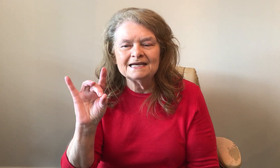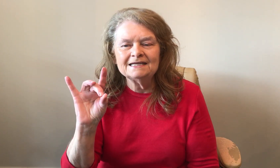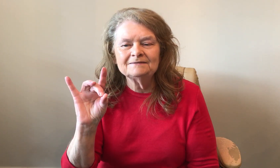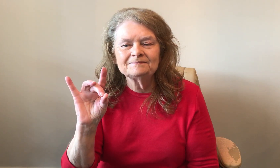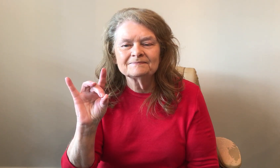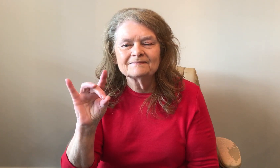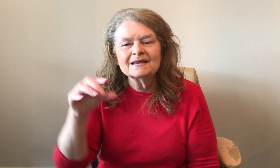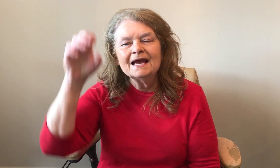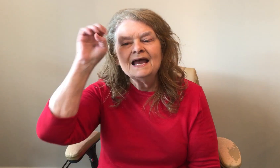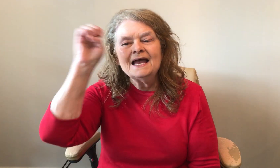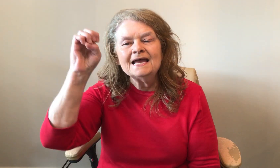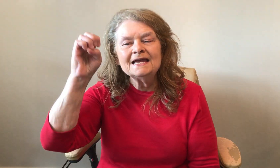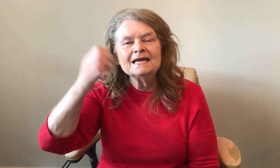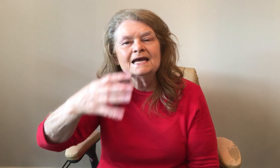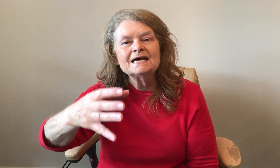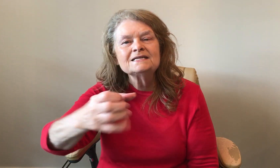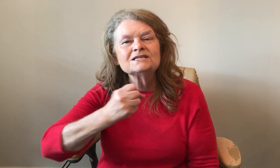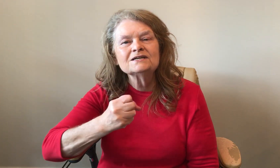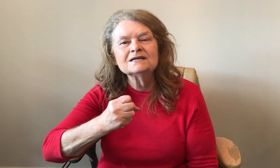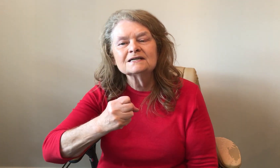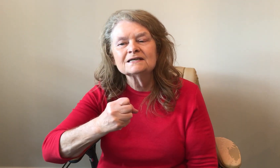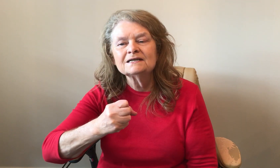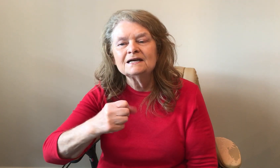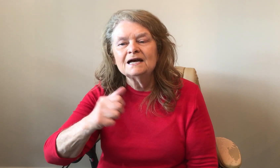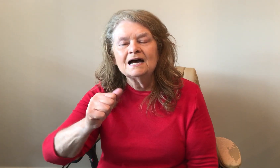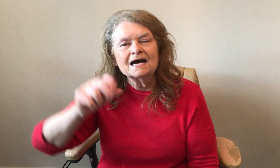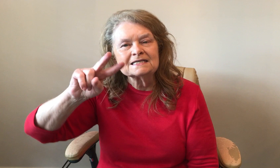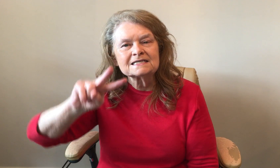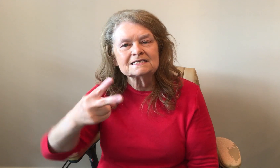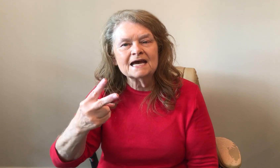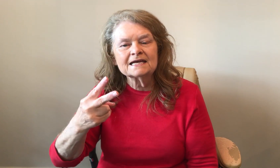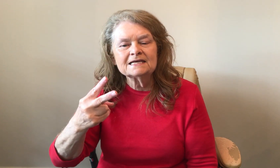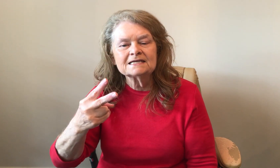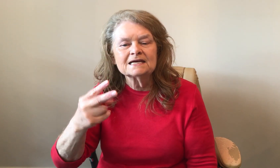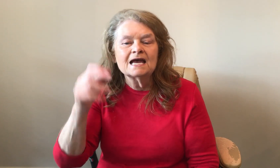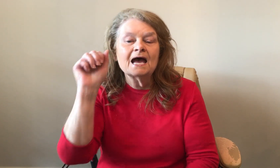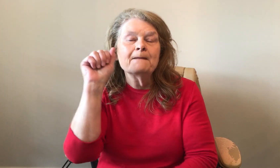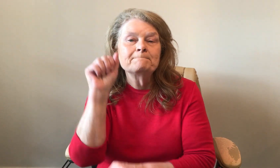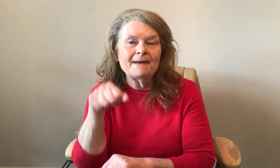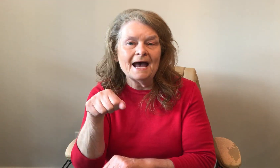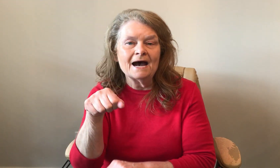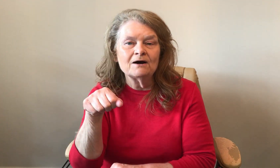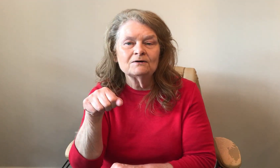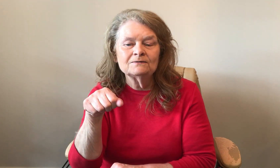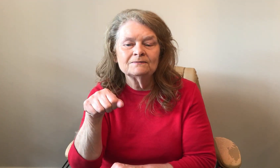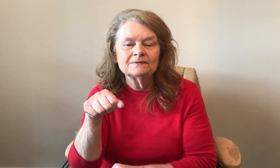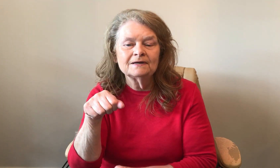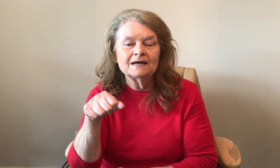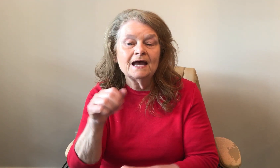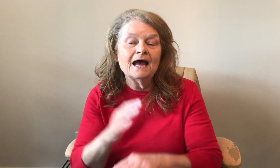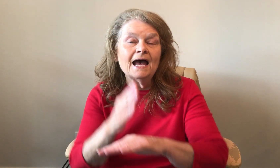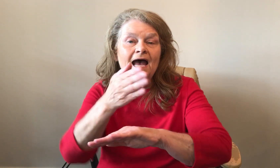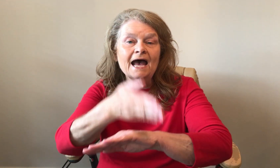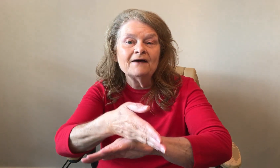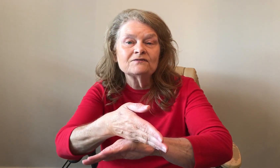18. He took a second bow